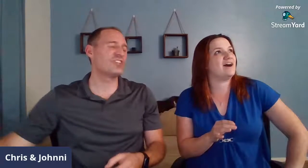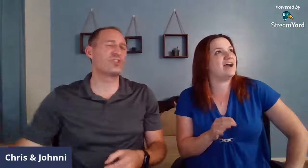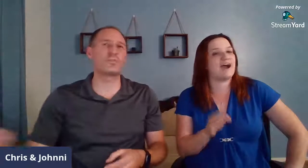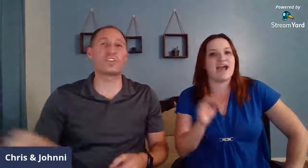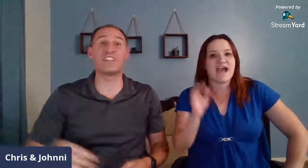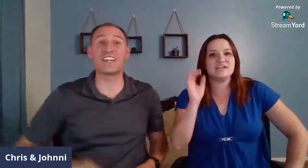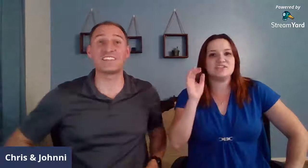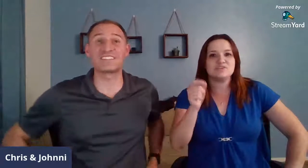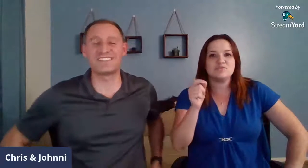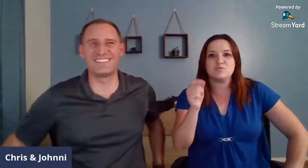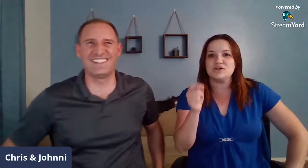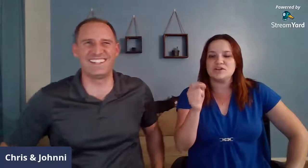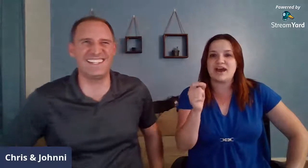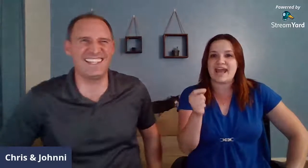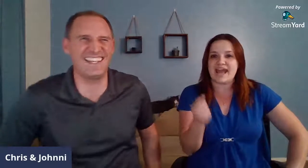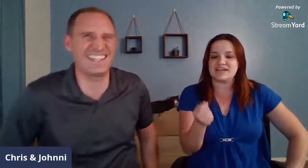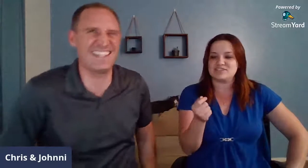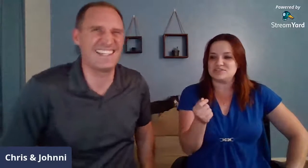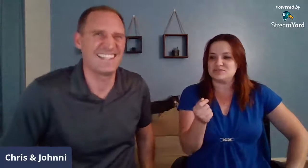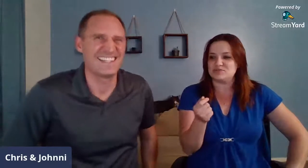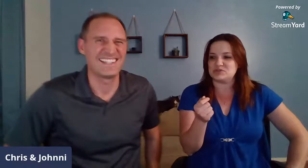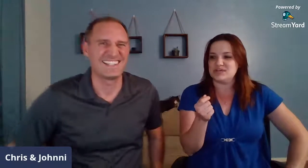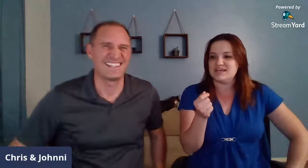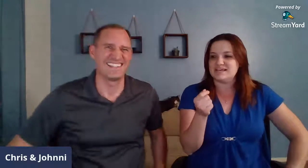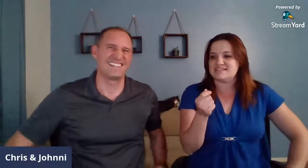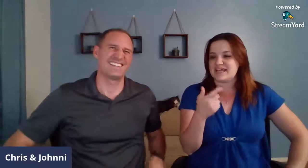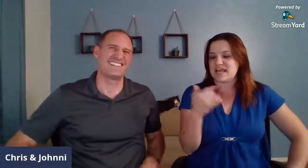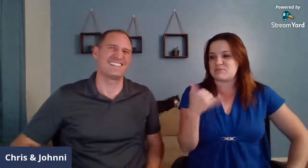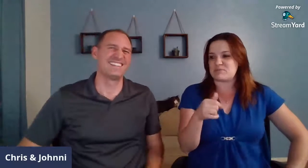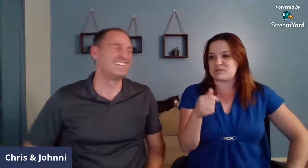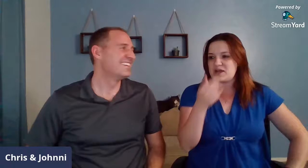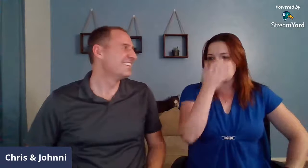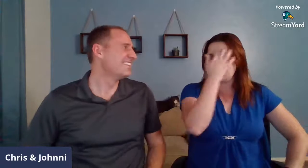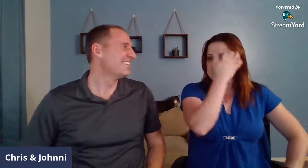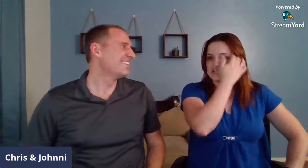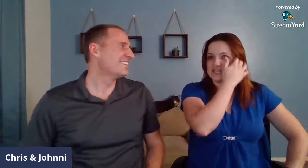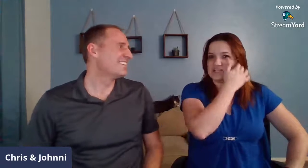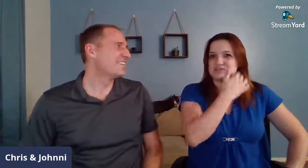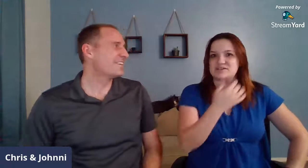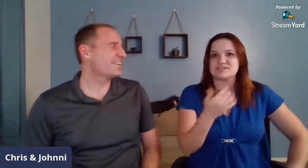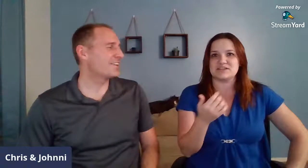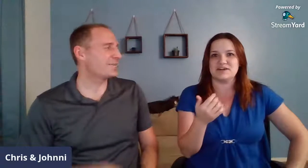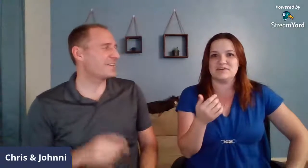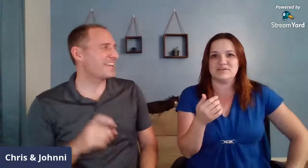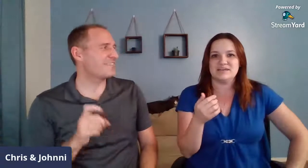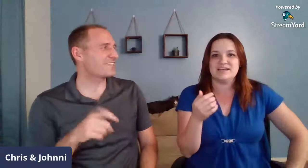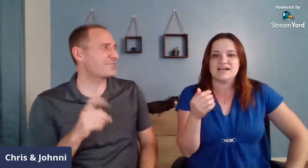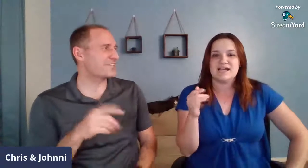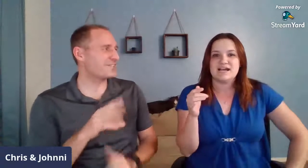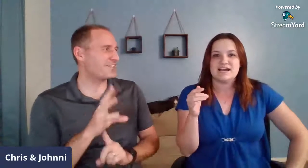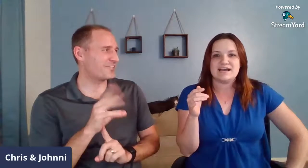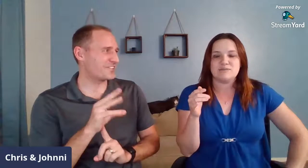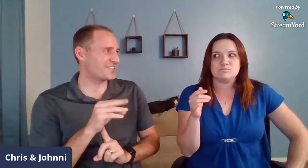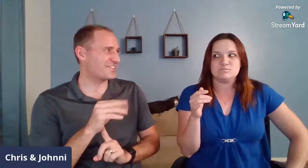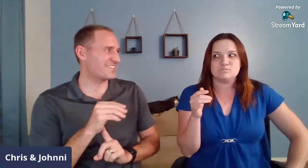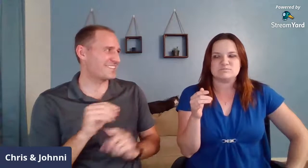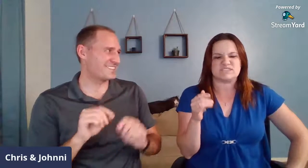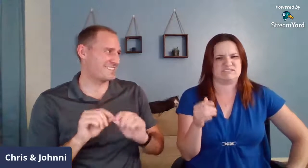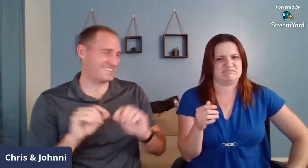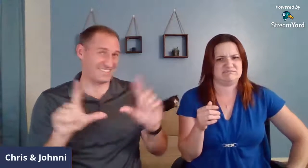Interpret I the had dance. to. Well, no, I had to. See, I can't remember now because I did it like 2 years You know, ago. yeah, we should record you and